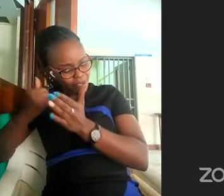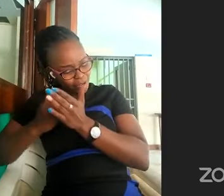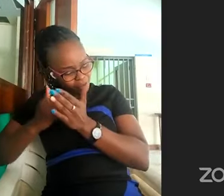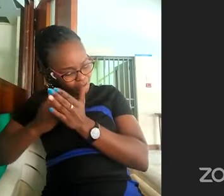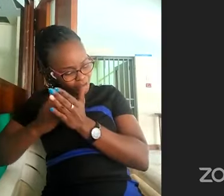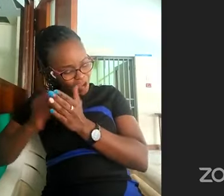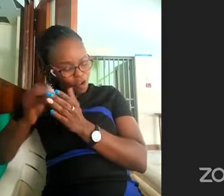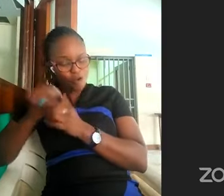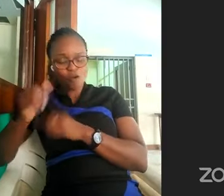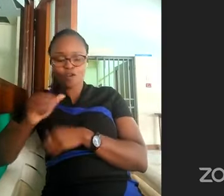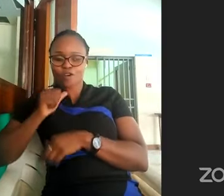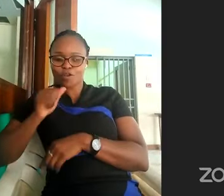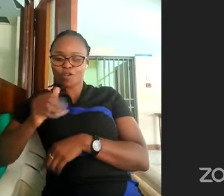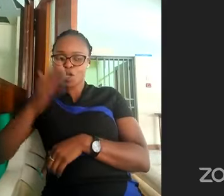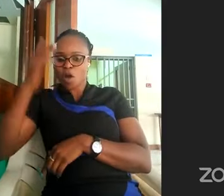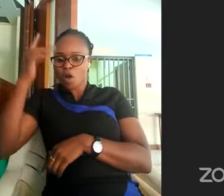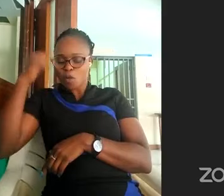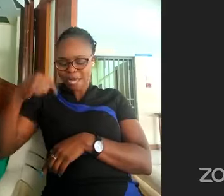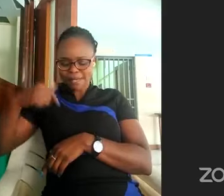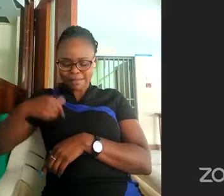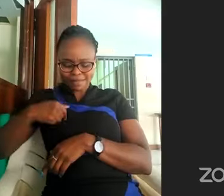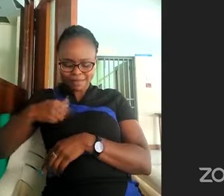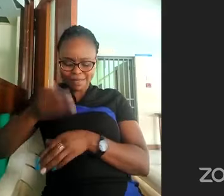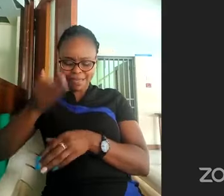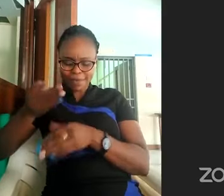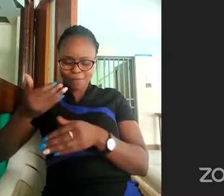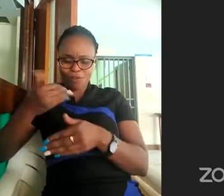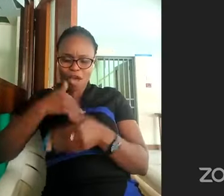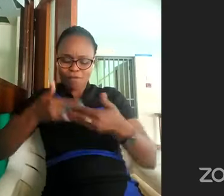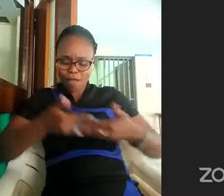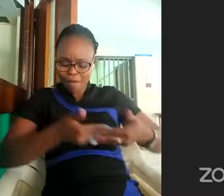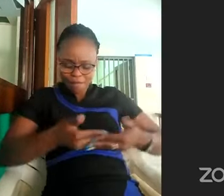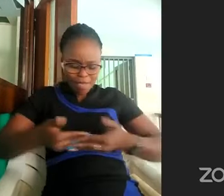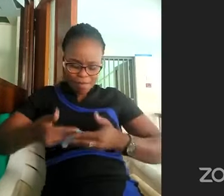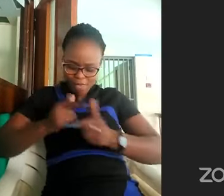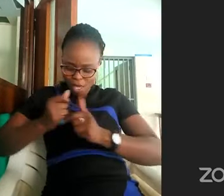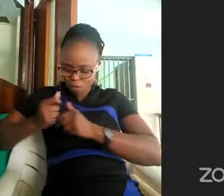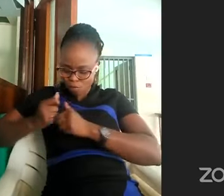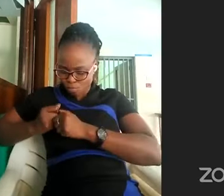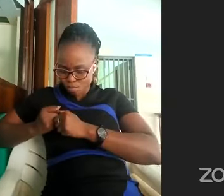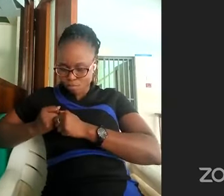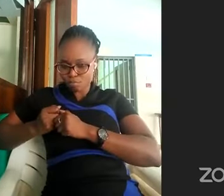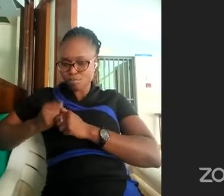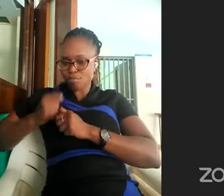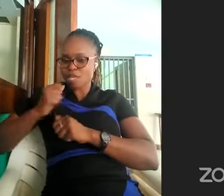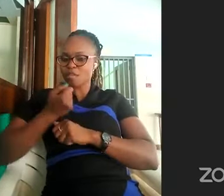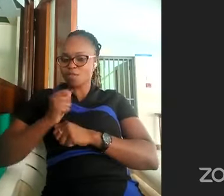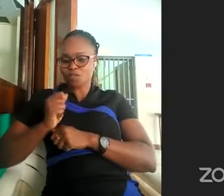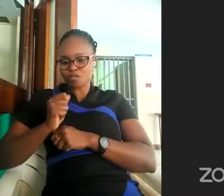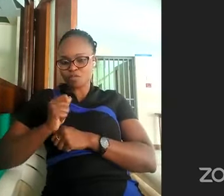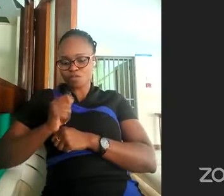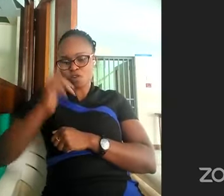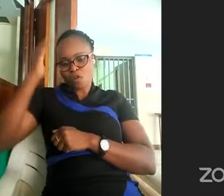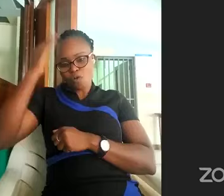her child normally, the way other women would be doing. the child will love to use other forms